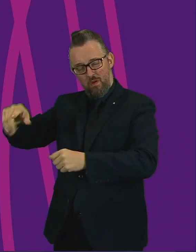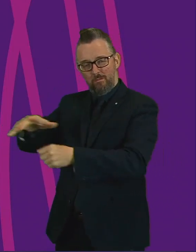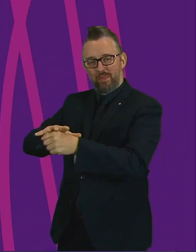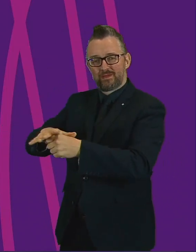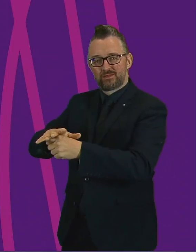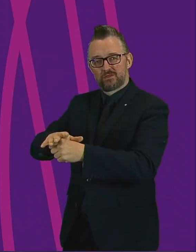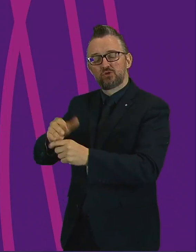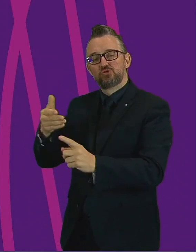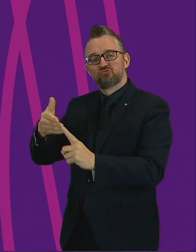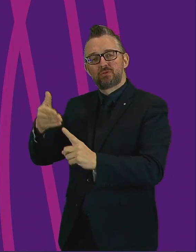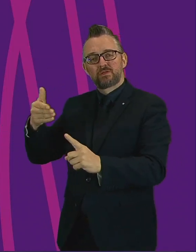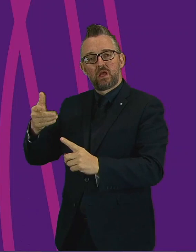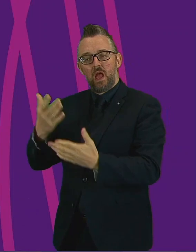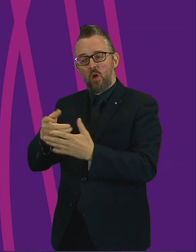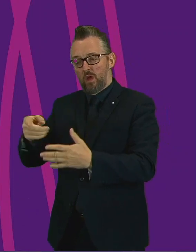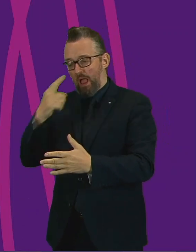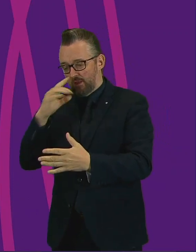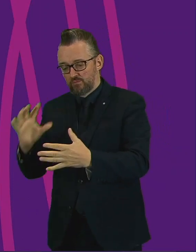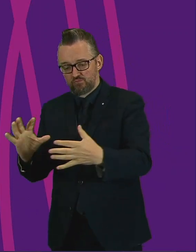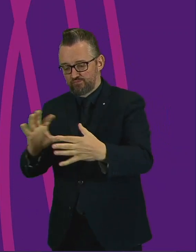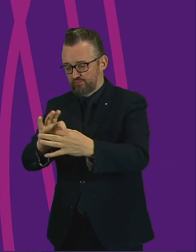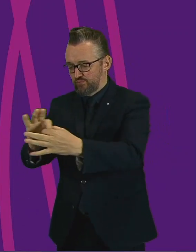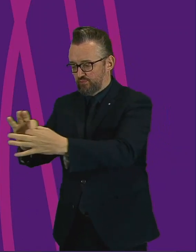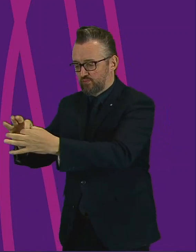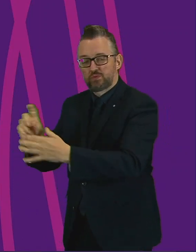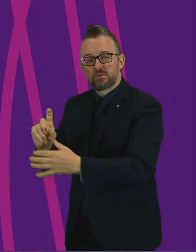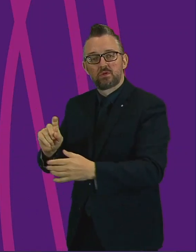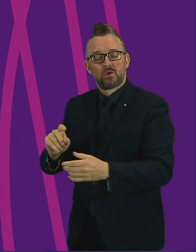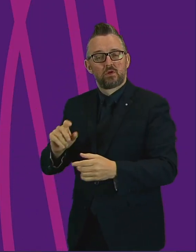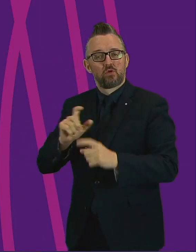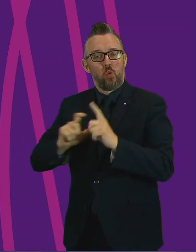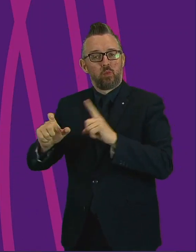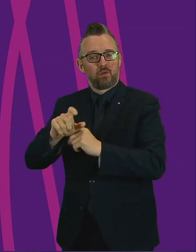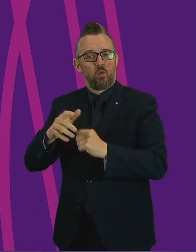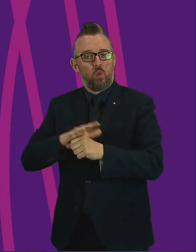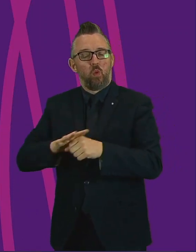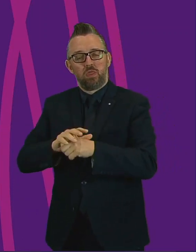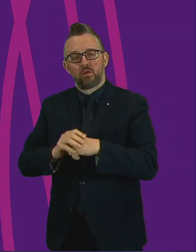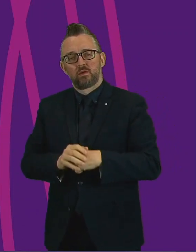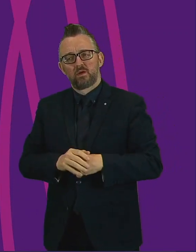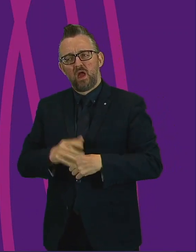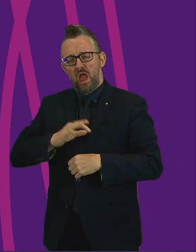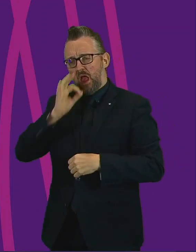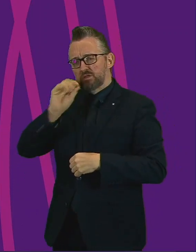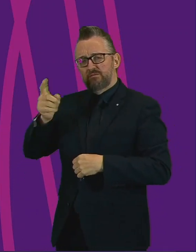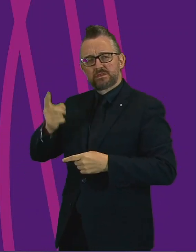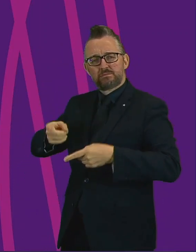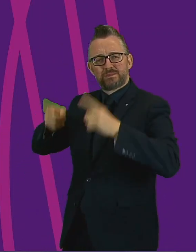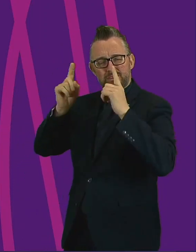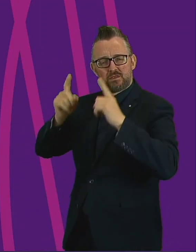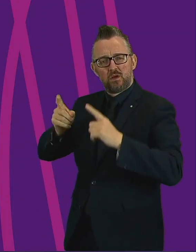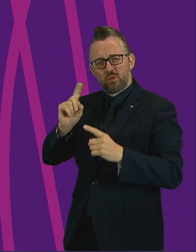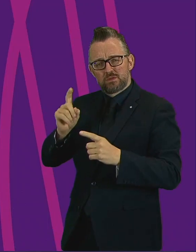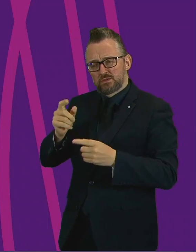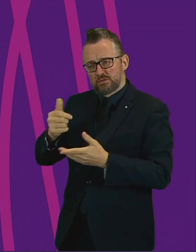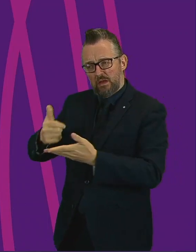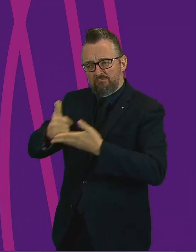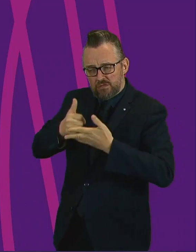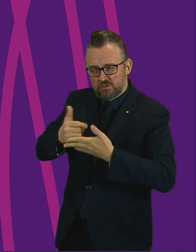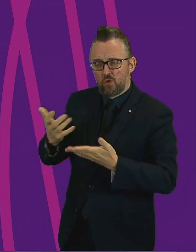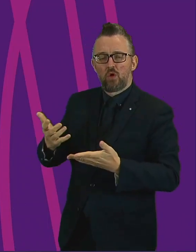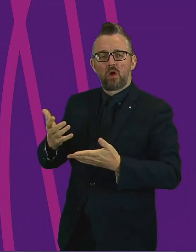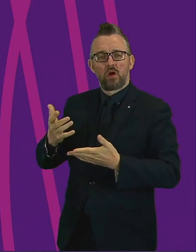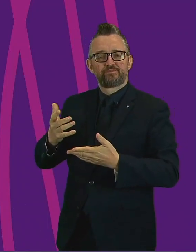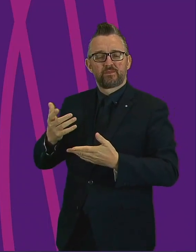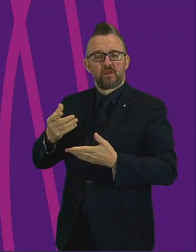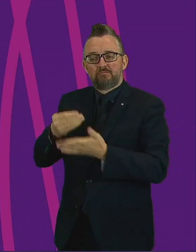the importance of connecting with the local community. Can I ask the First Minister what advice and financial support the Scottish Government